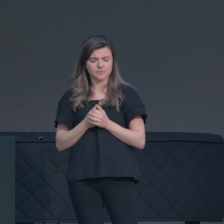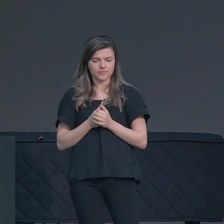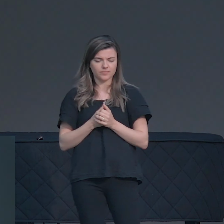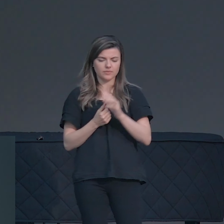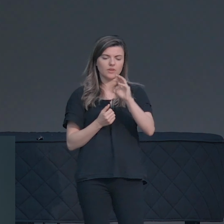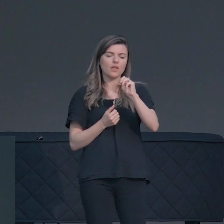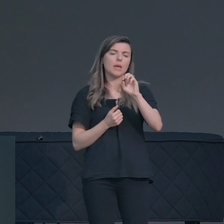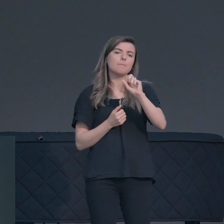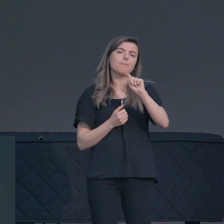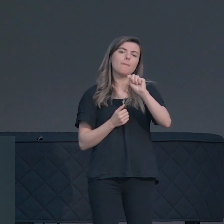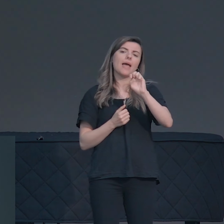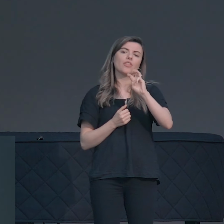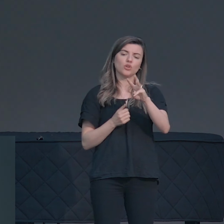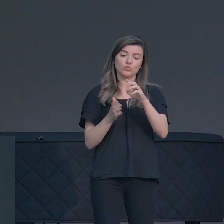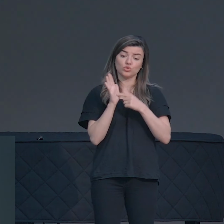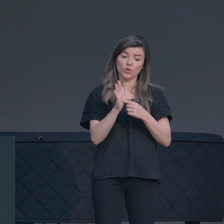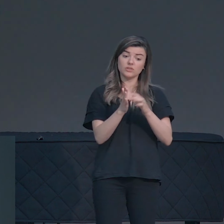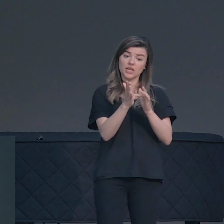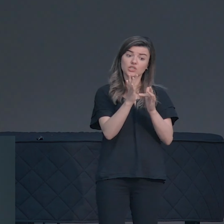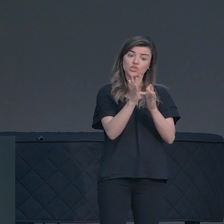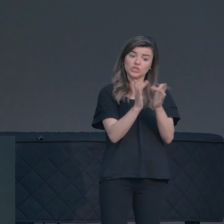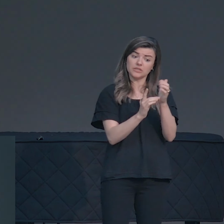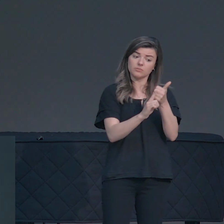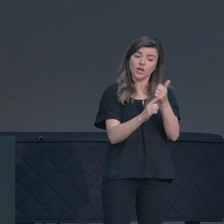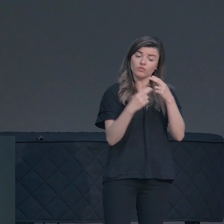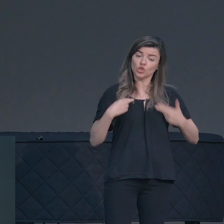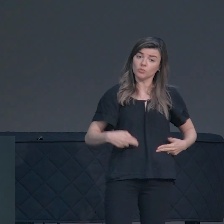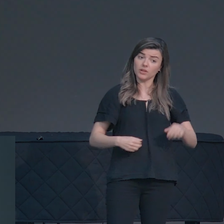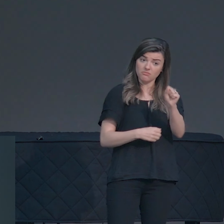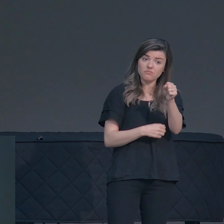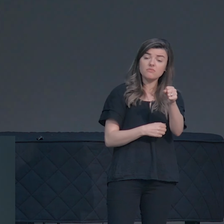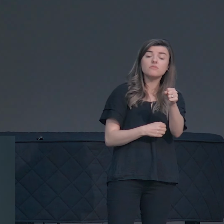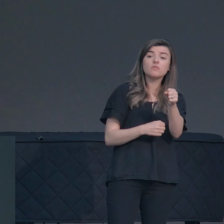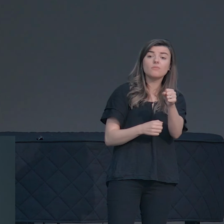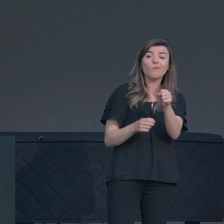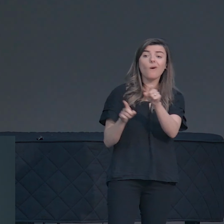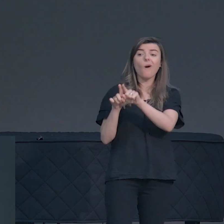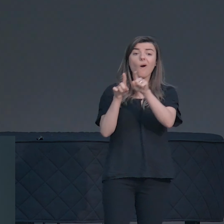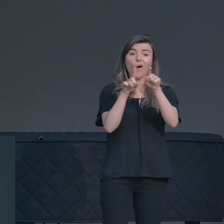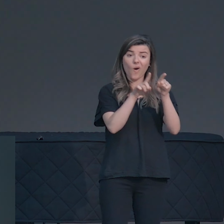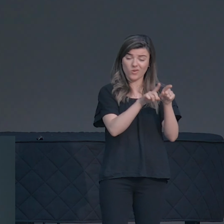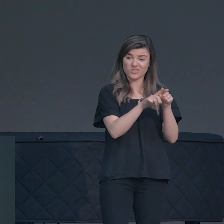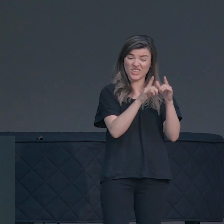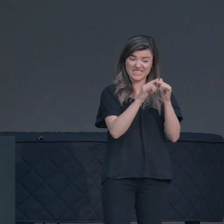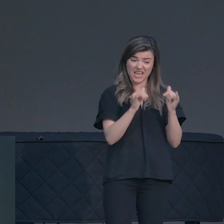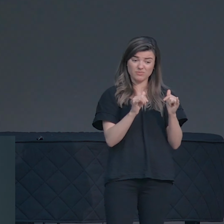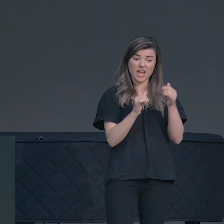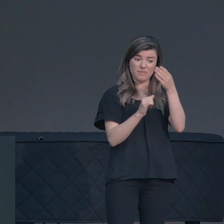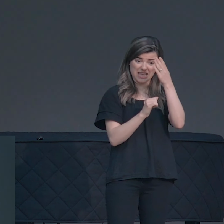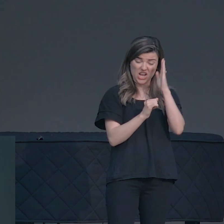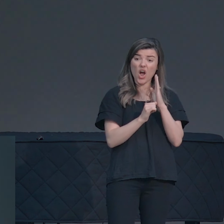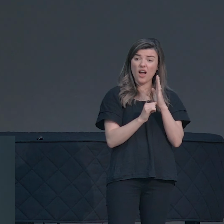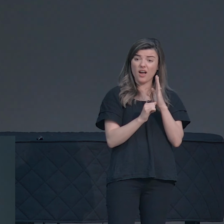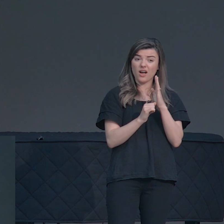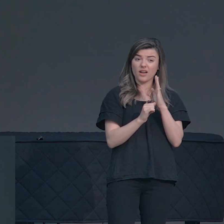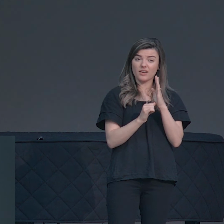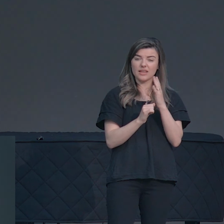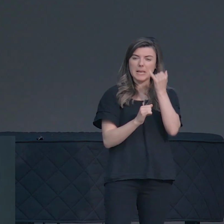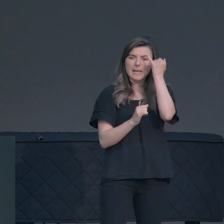Matthew shows us Jesus is human, but he also shows us that Jesus is God. And imagine the gross